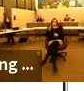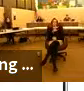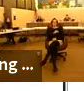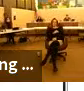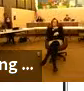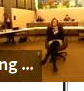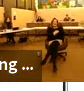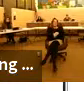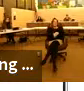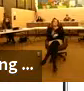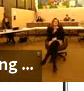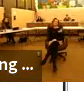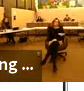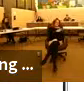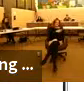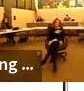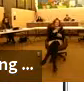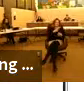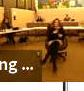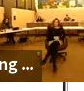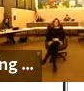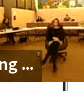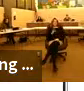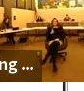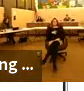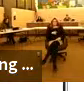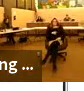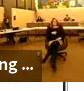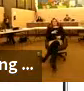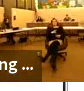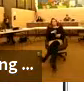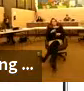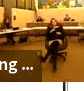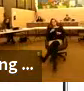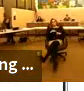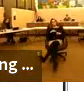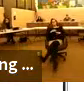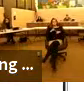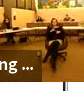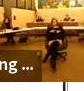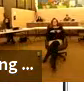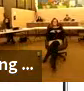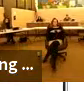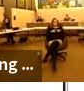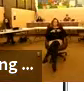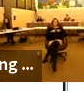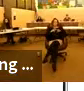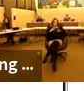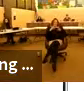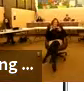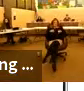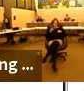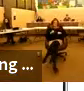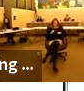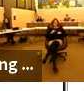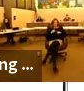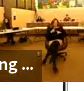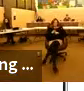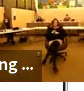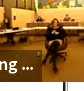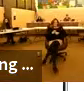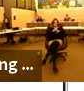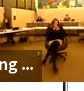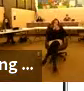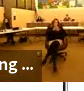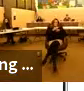other significant discussion item was the potential visual impact, and we've made some significant changes there. First, our previous